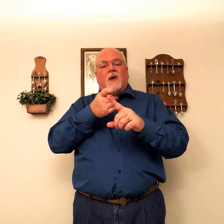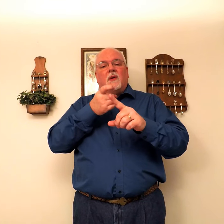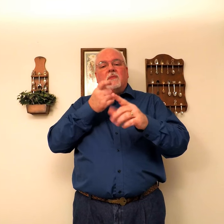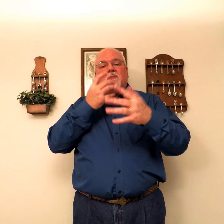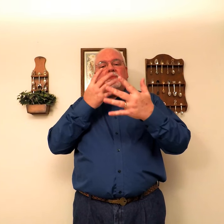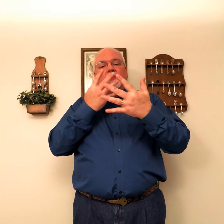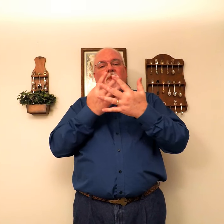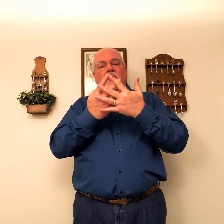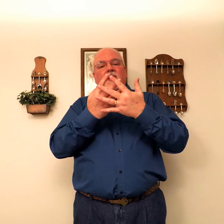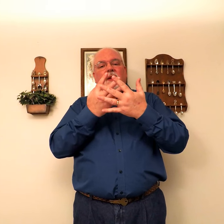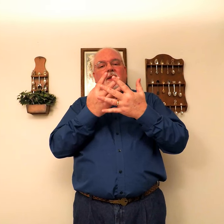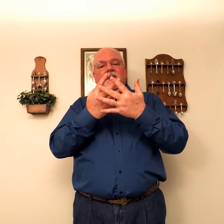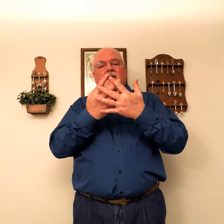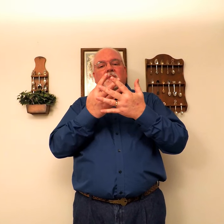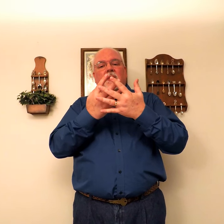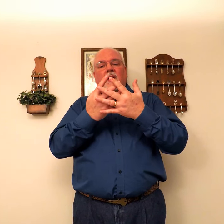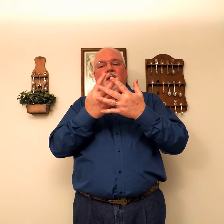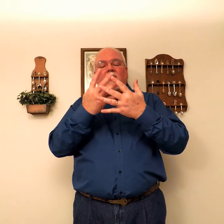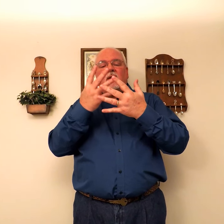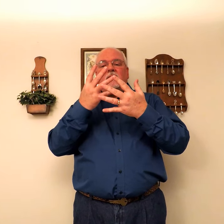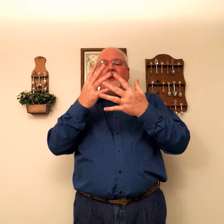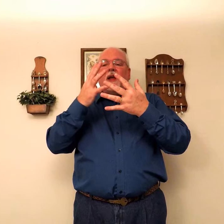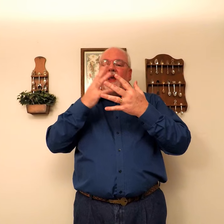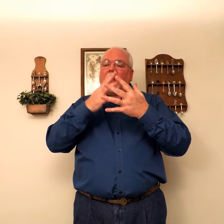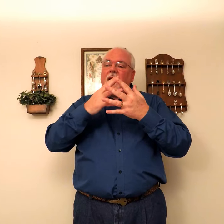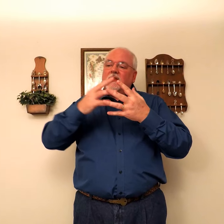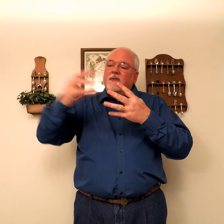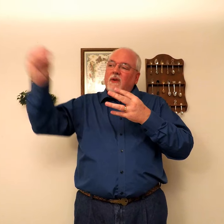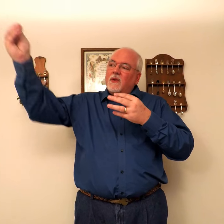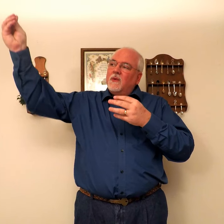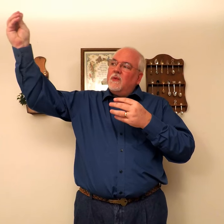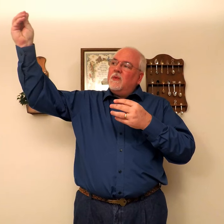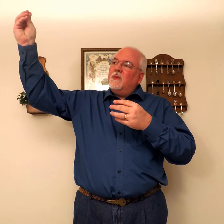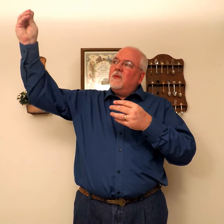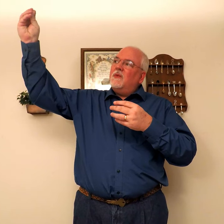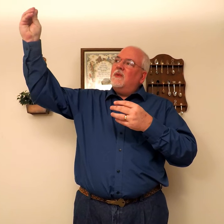from prison bars has flown,